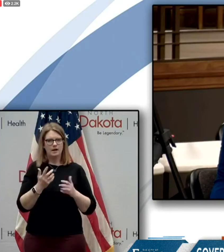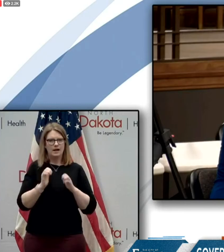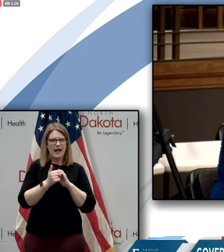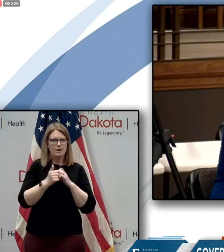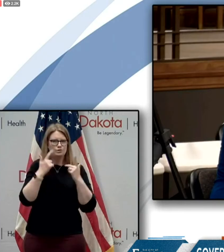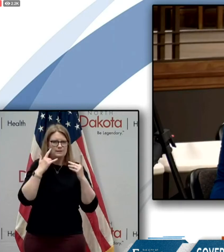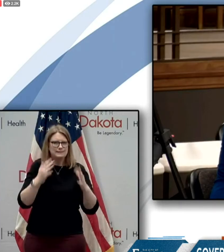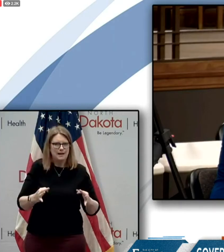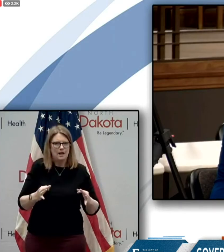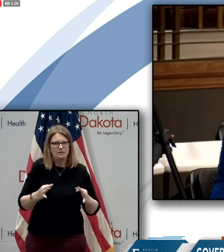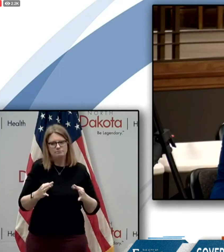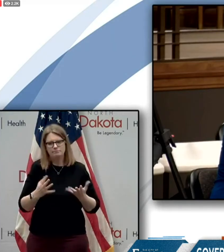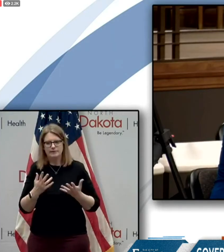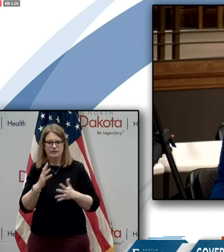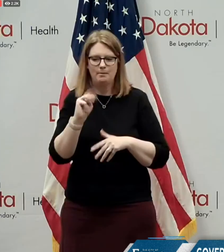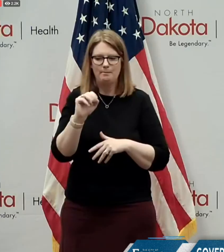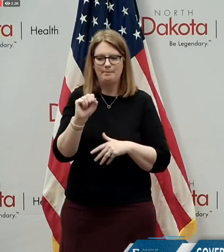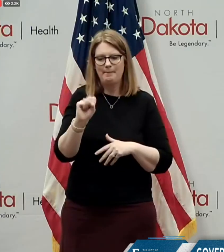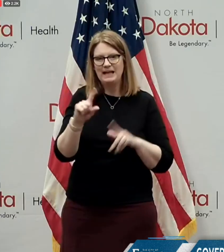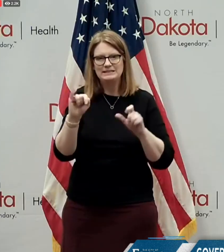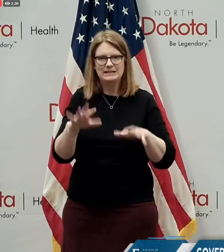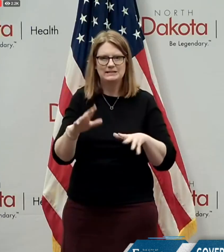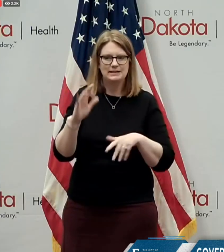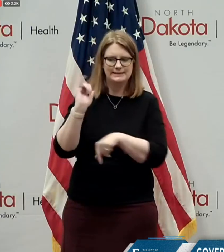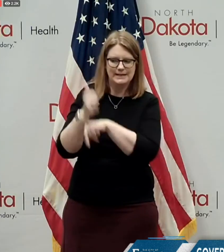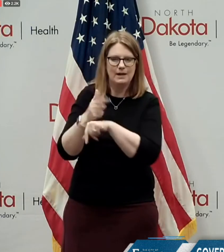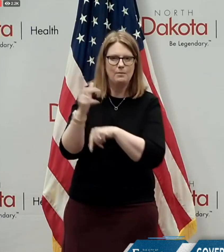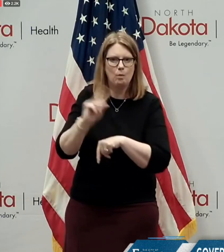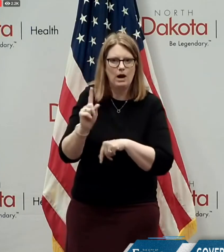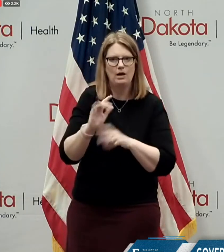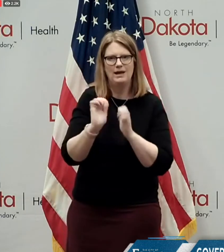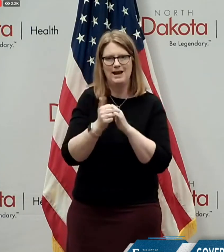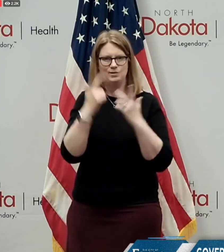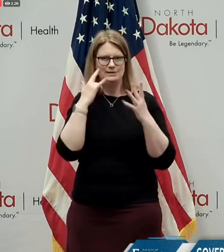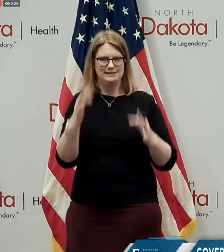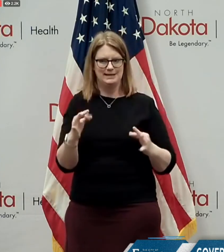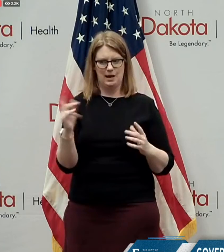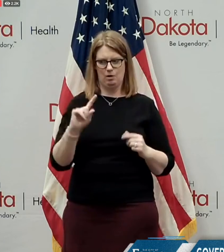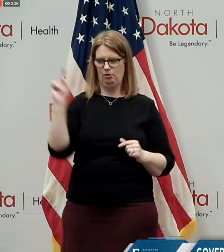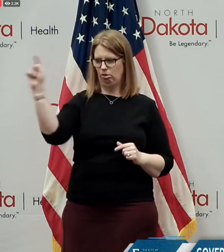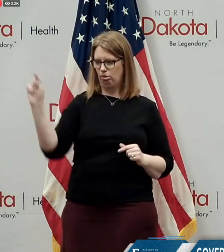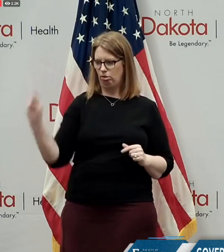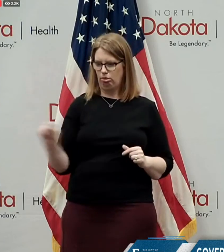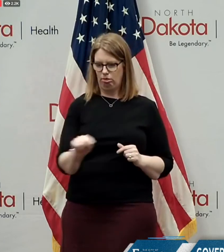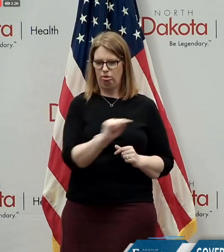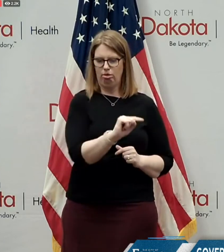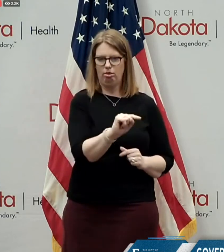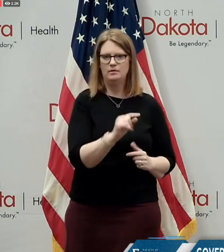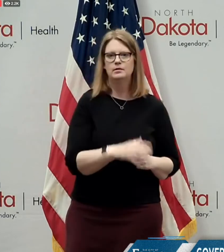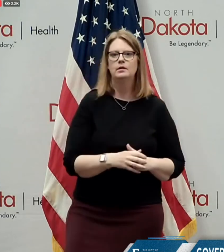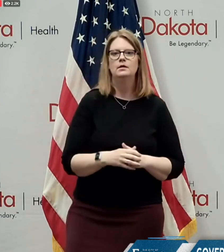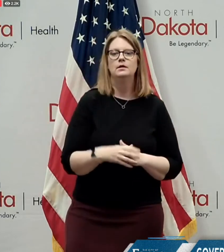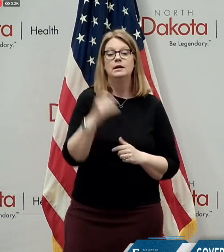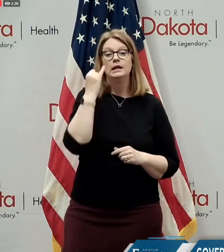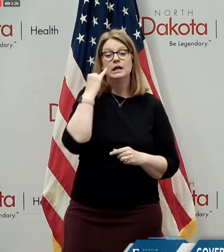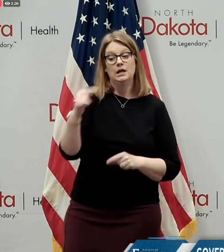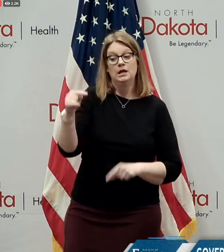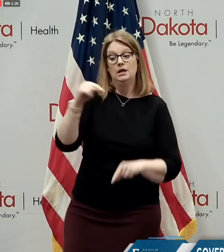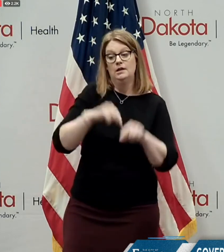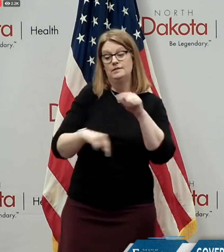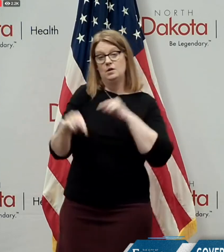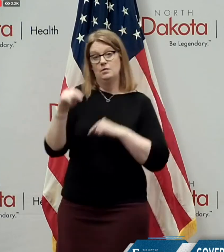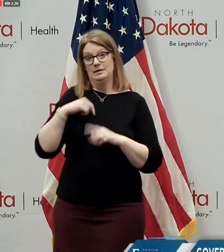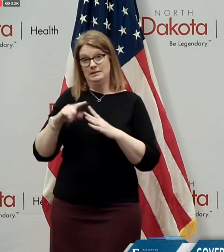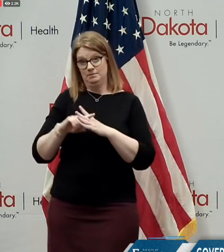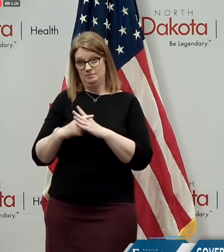testing and which didn't. Well, I would want to say again, if you go all the way back to the very beginning, there